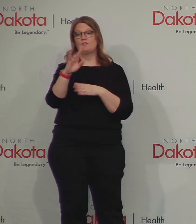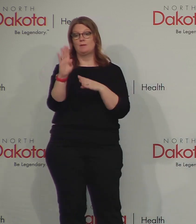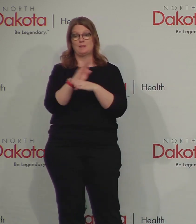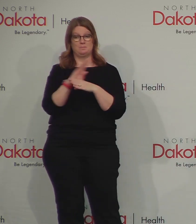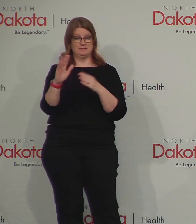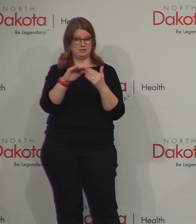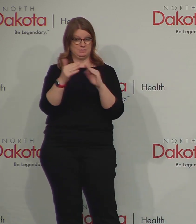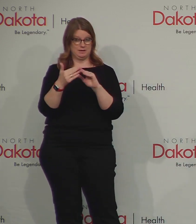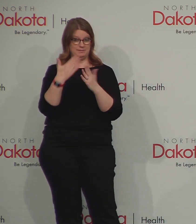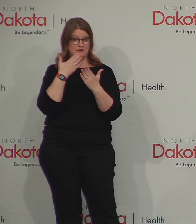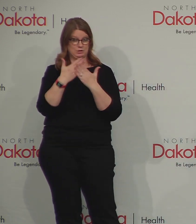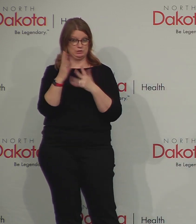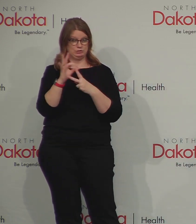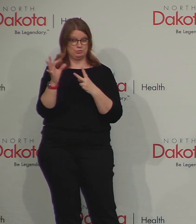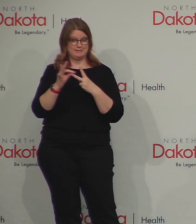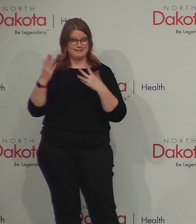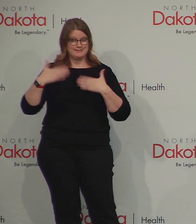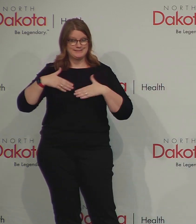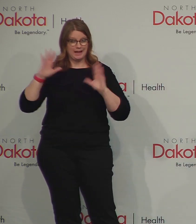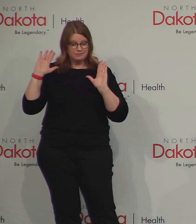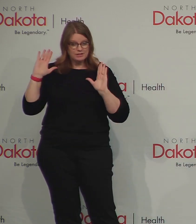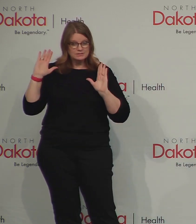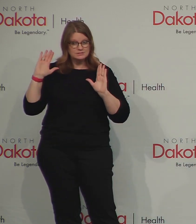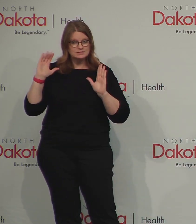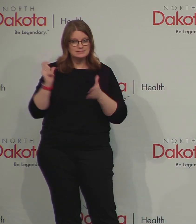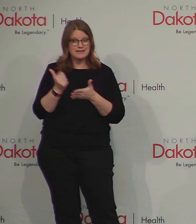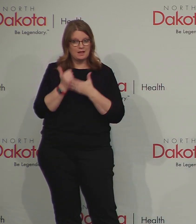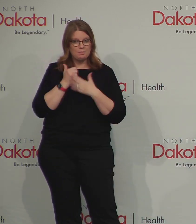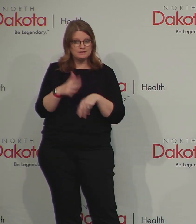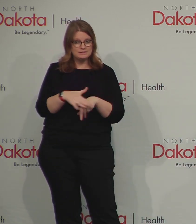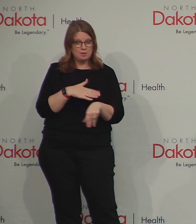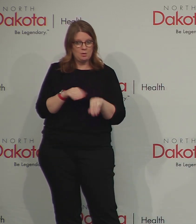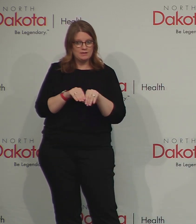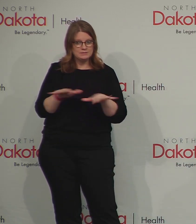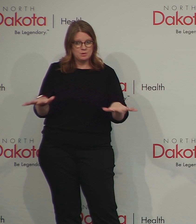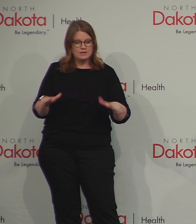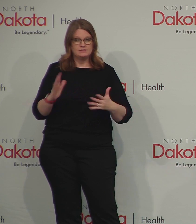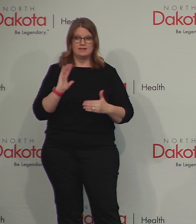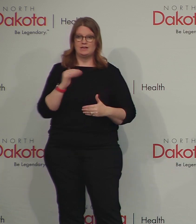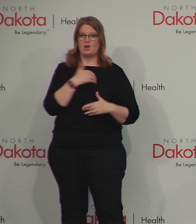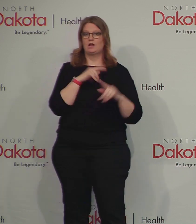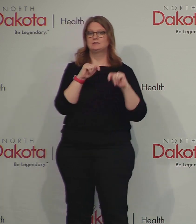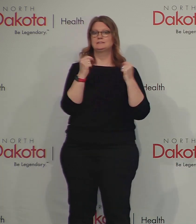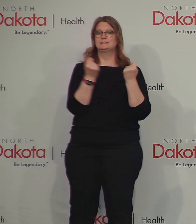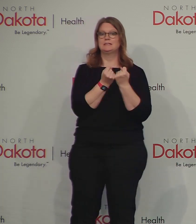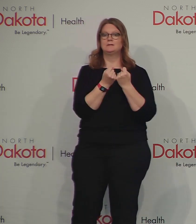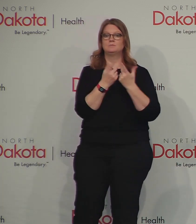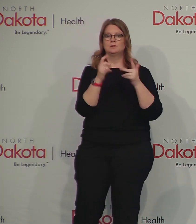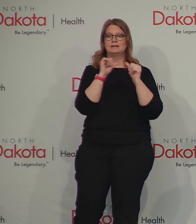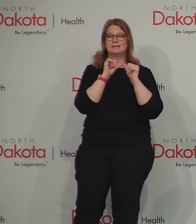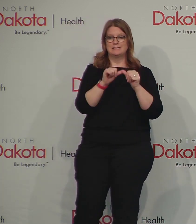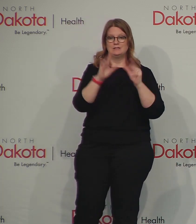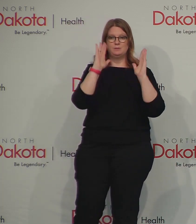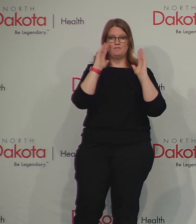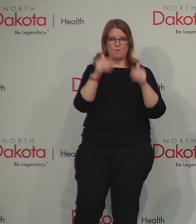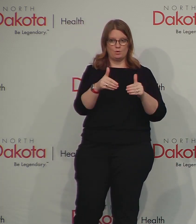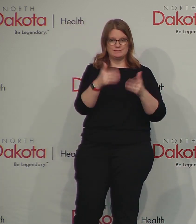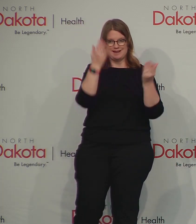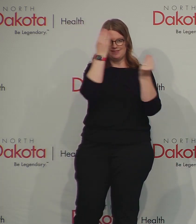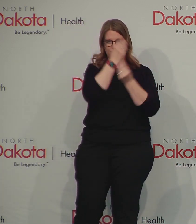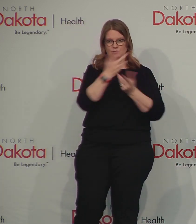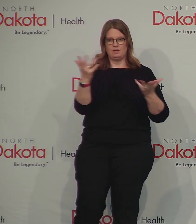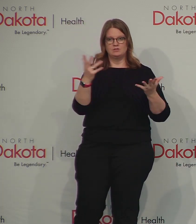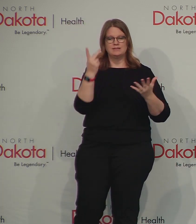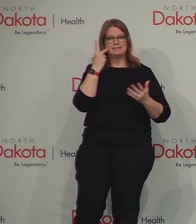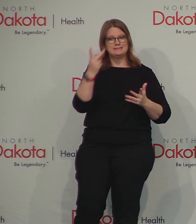making choices and sacrifices to help us to slow the spread. And our team is going to continue to stay focused on the data and look